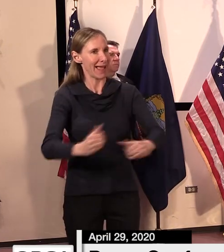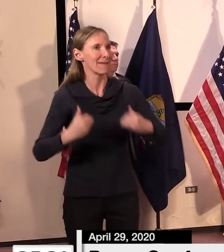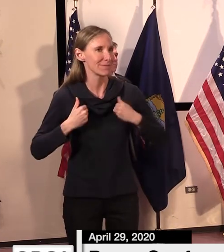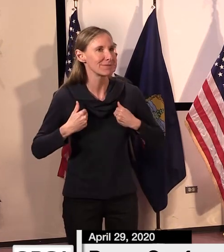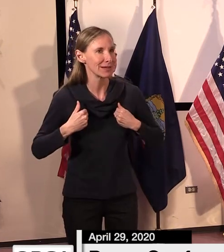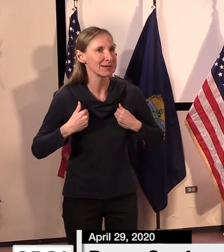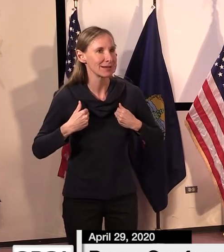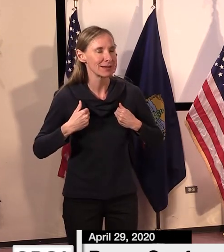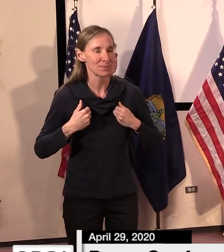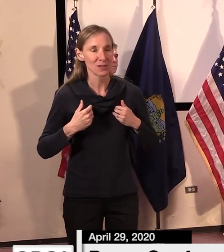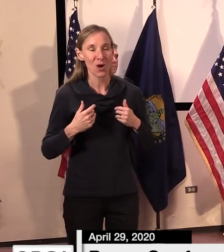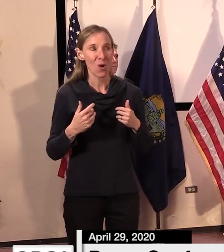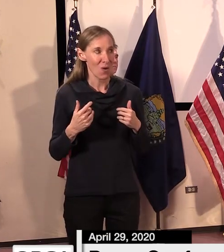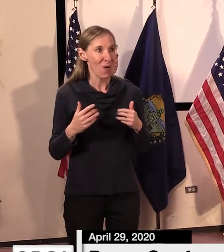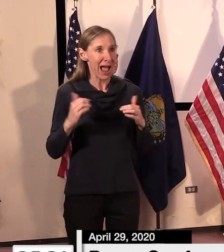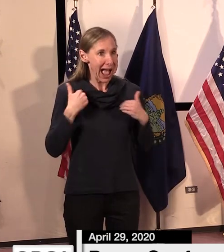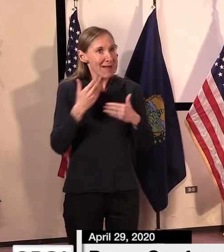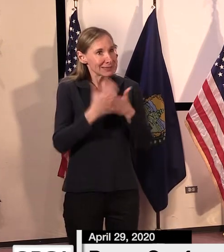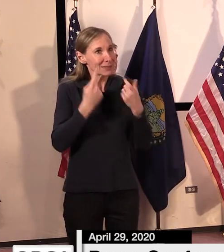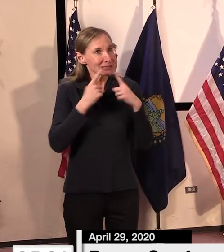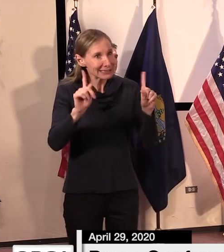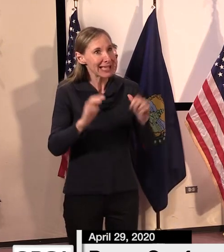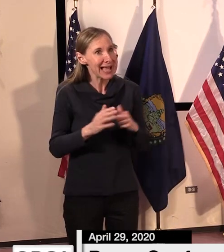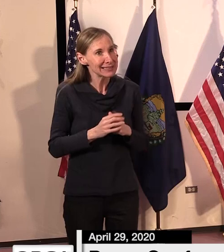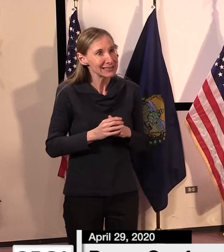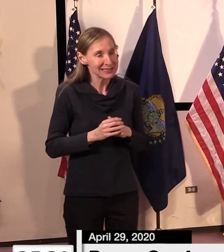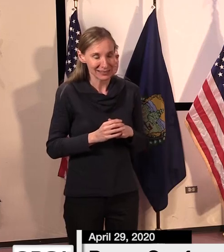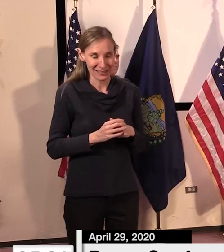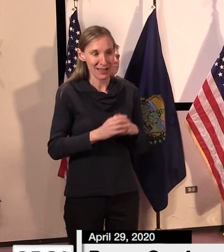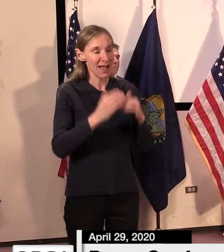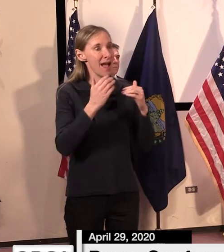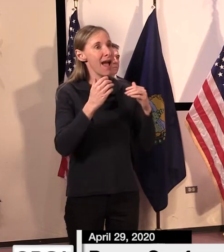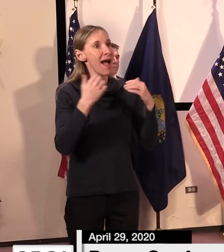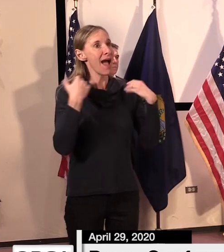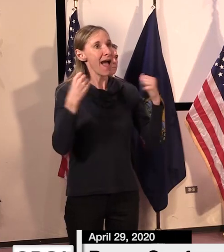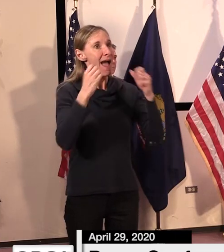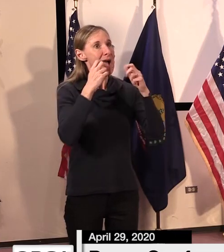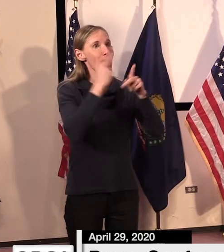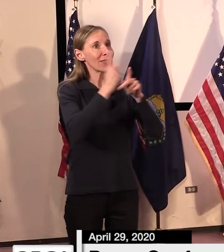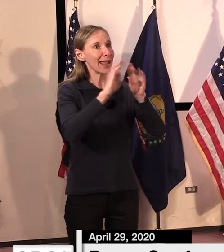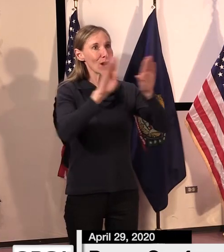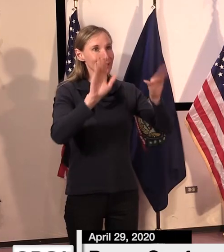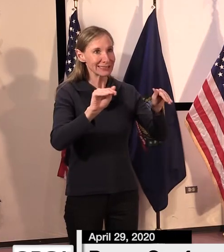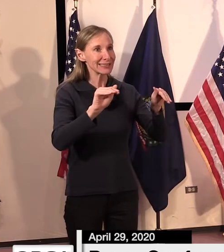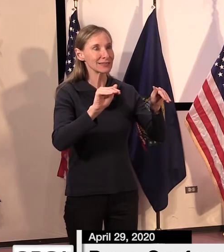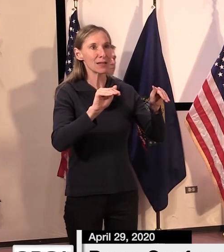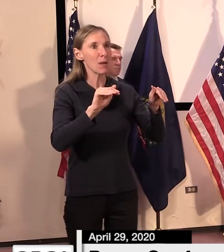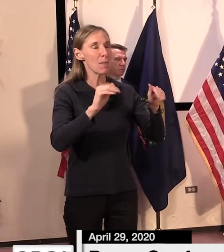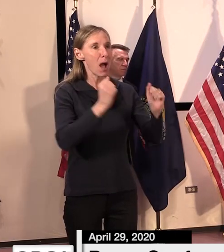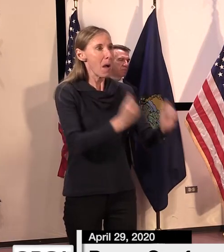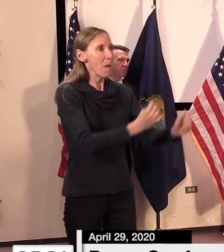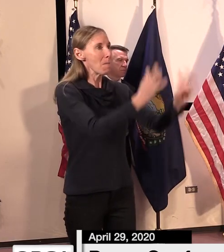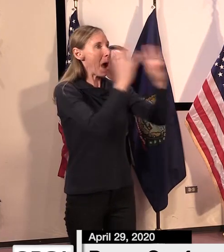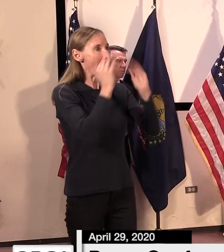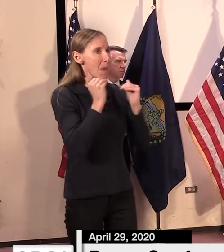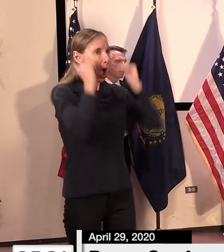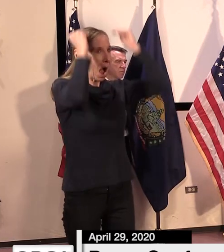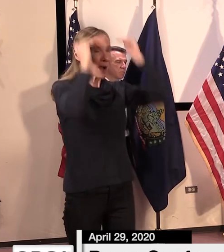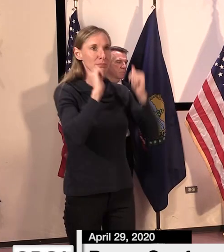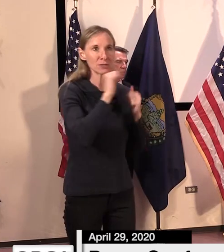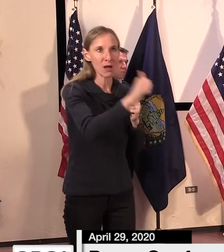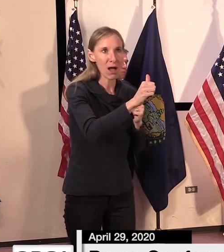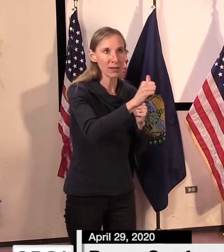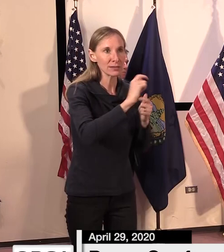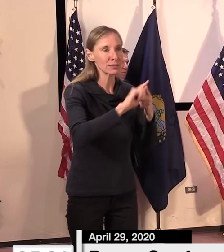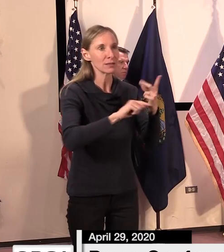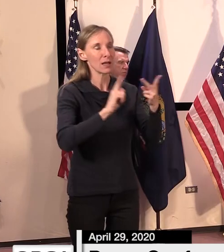system. We limited the number of people with COVID and with death, so we're done. The modeling exercises are actually